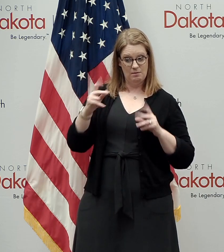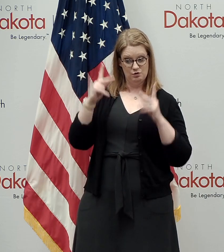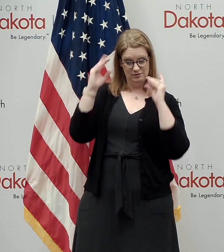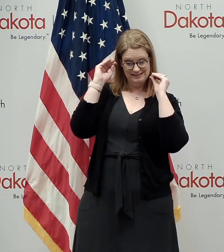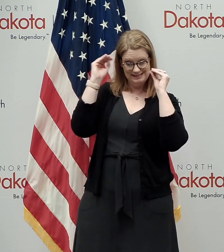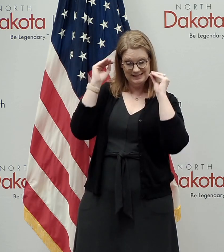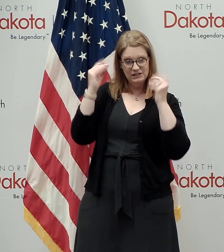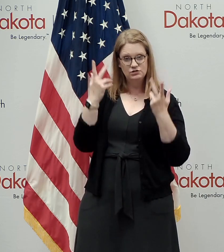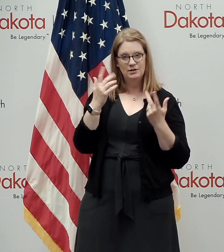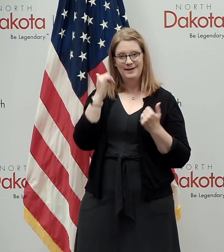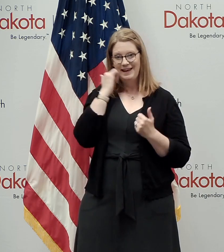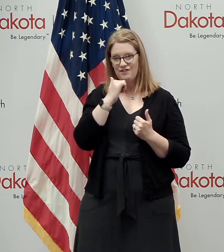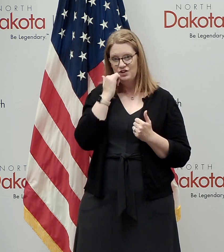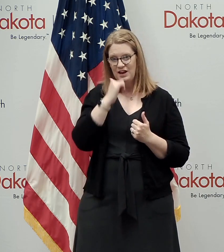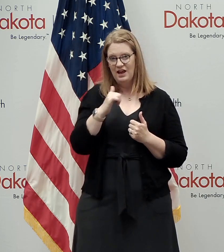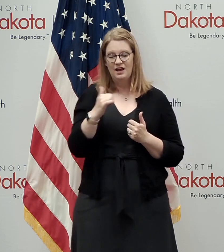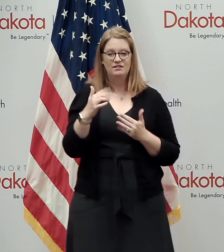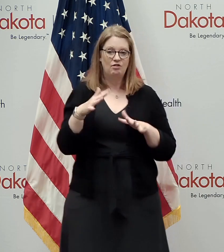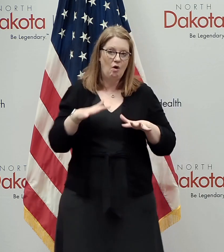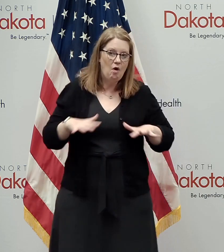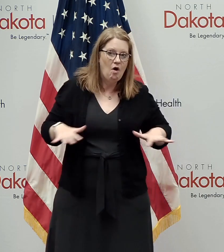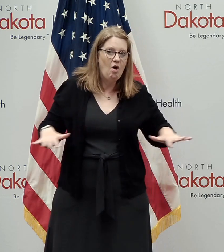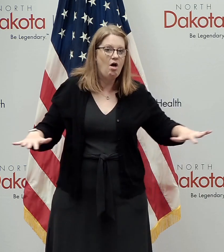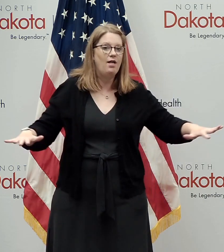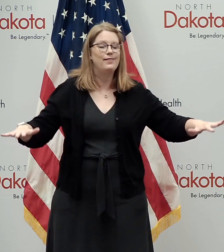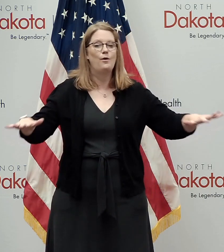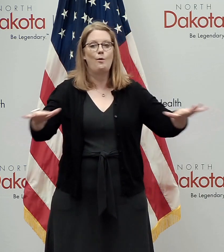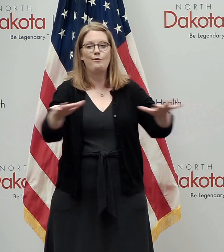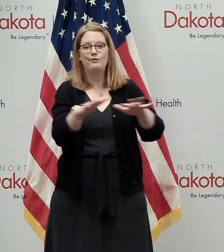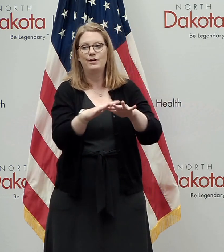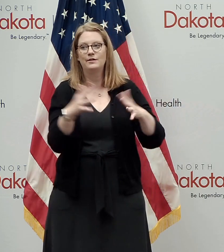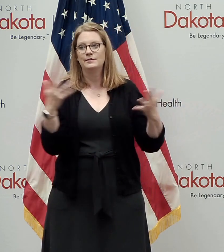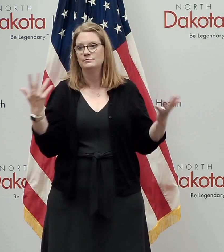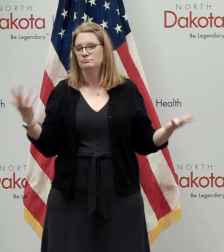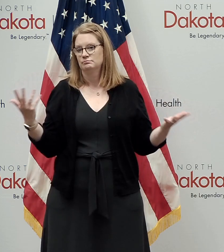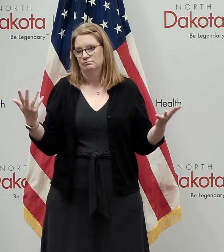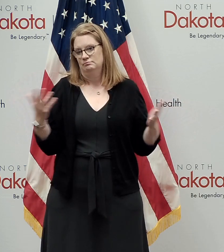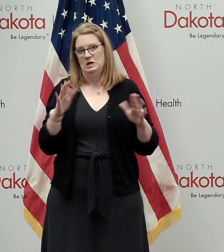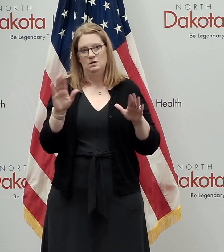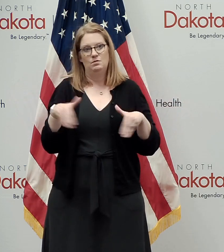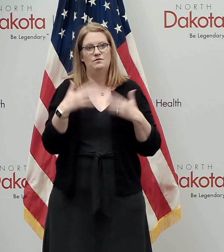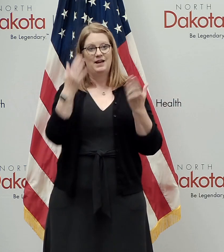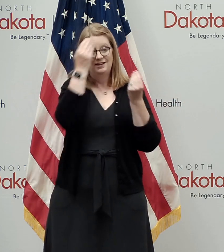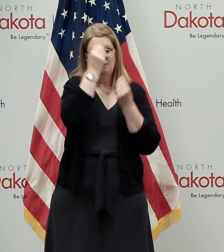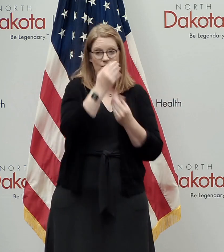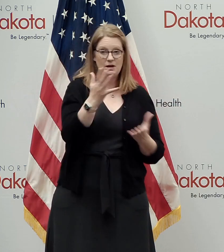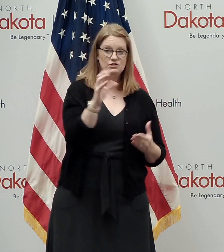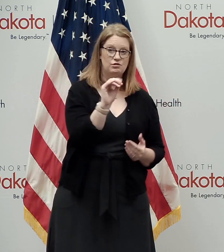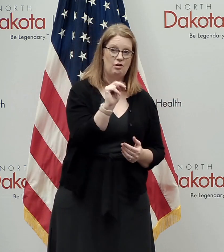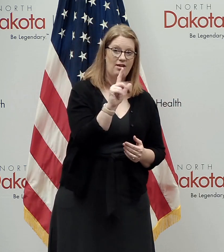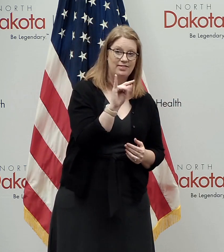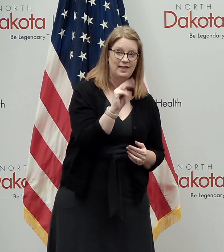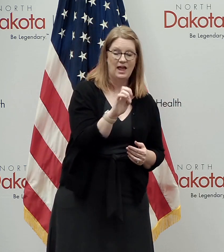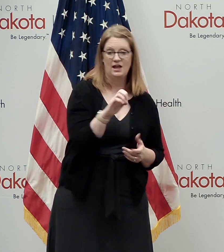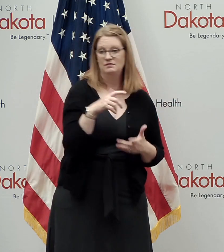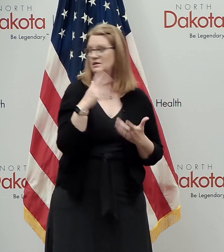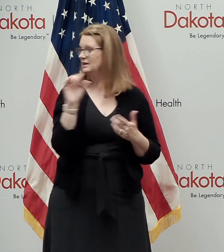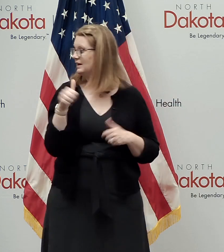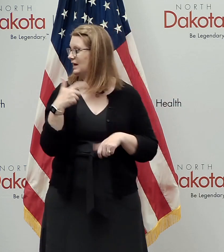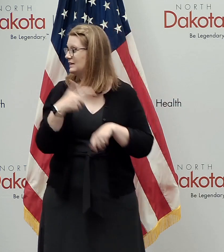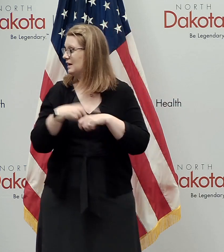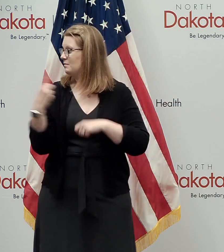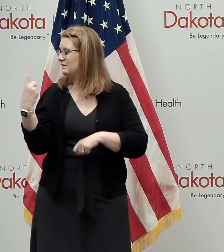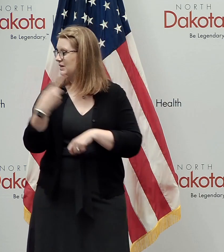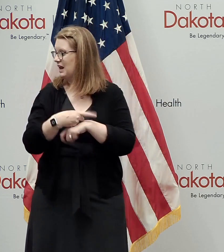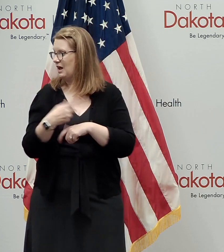day, every place, as well as on we can deliver information online, on any device, any time of day. I mean,